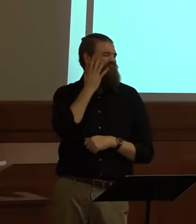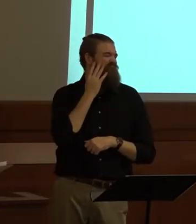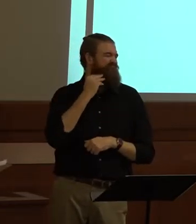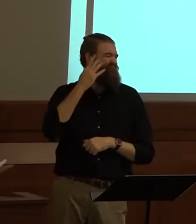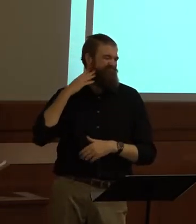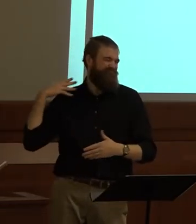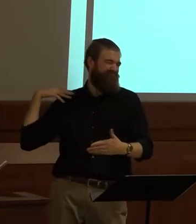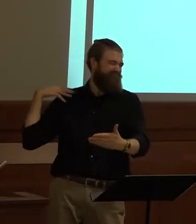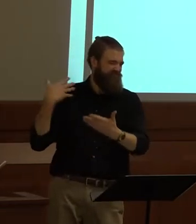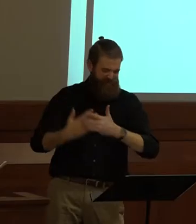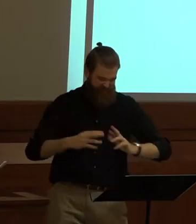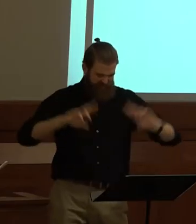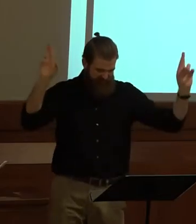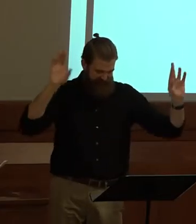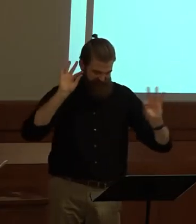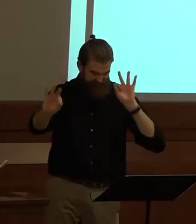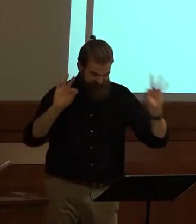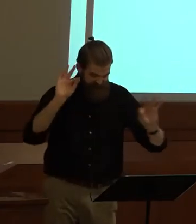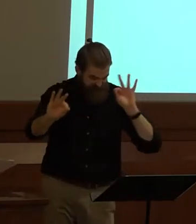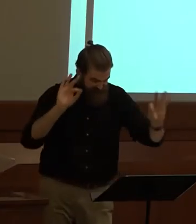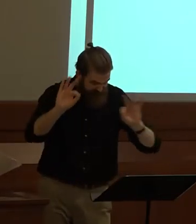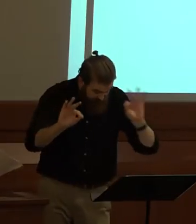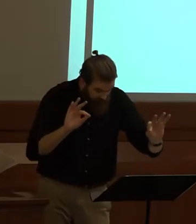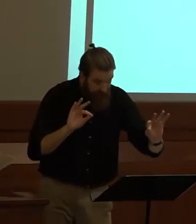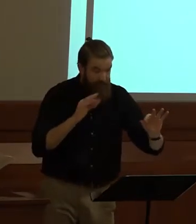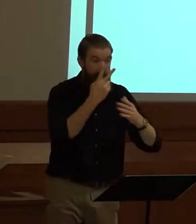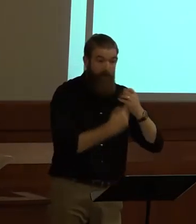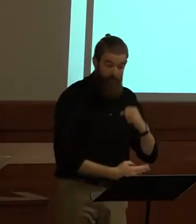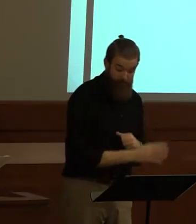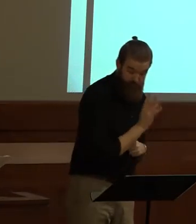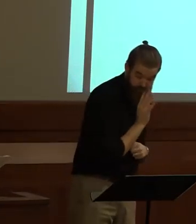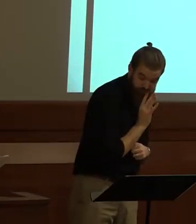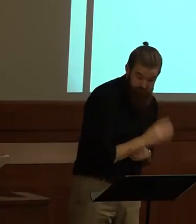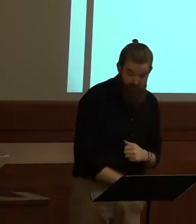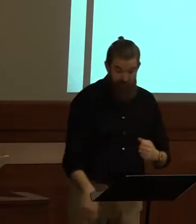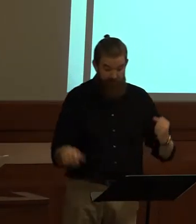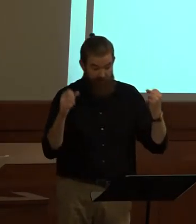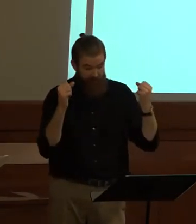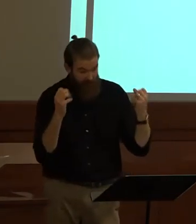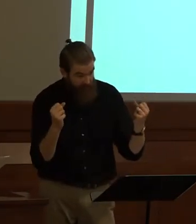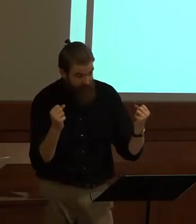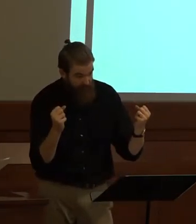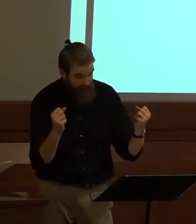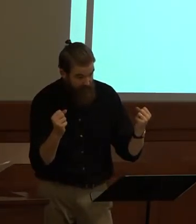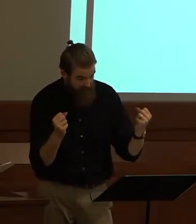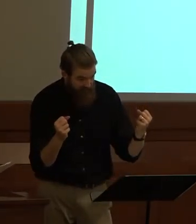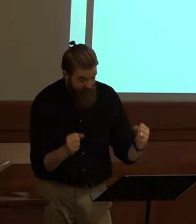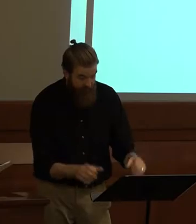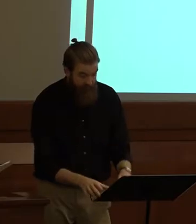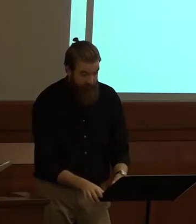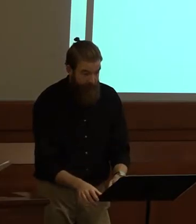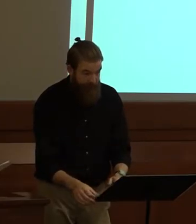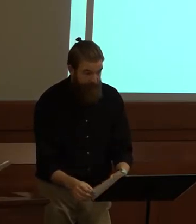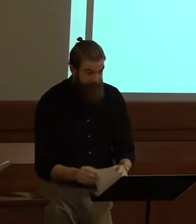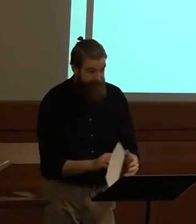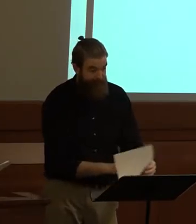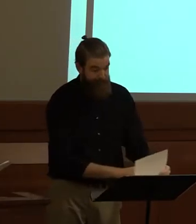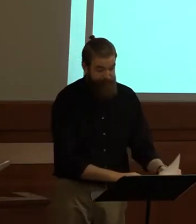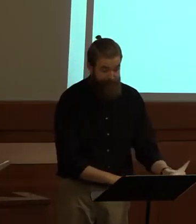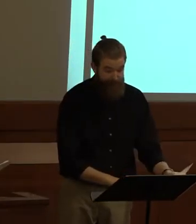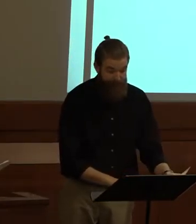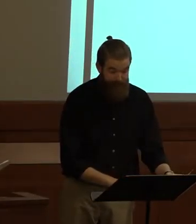Perhaps most significant of all, from the point of view of deaf Catholic history, La Fonta's sign language